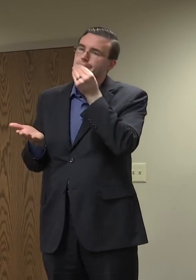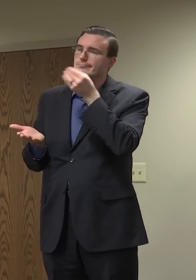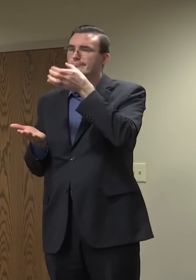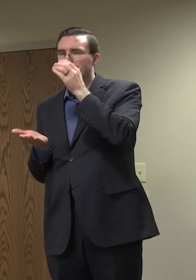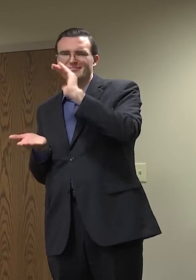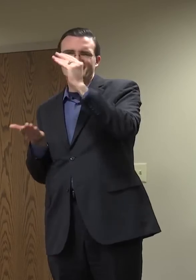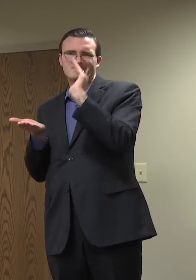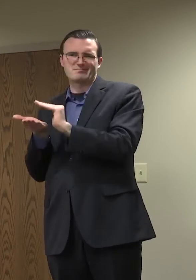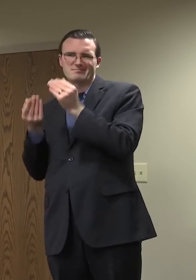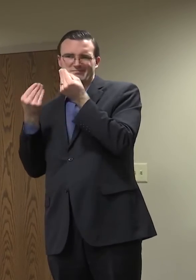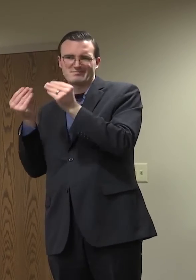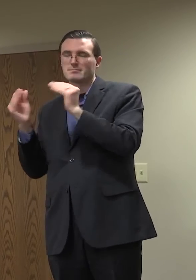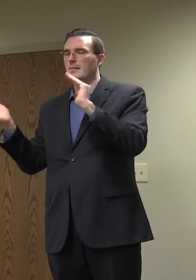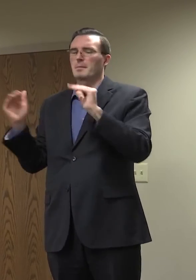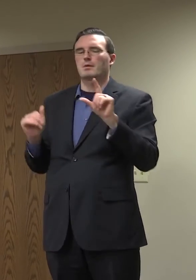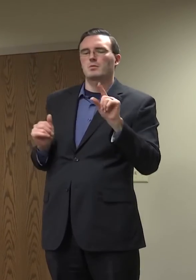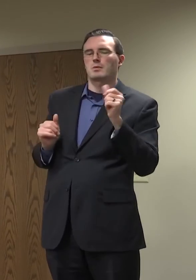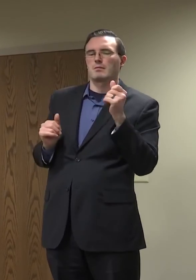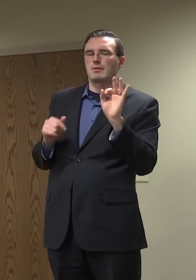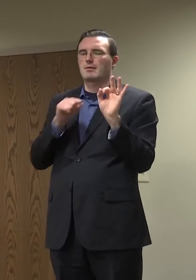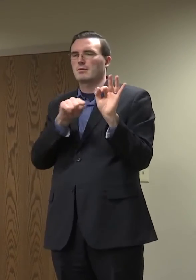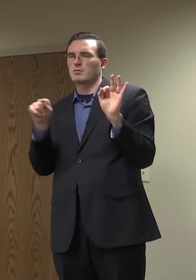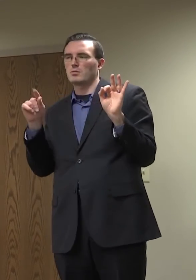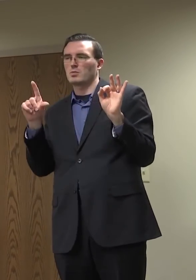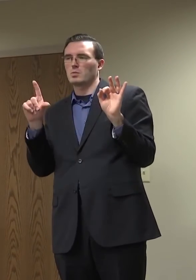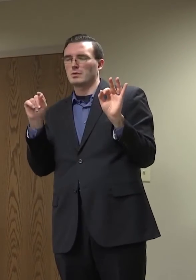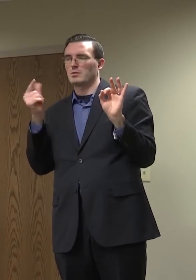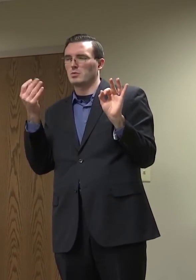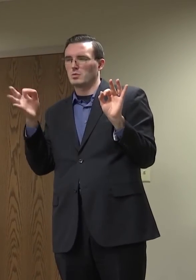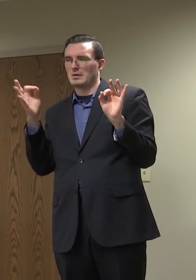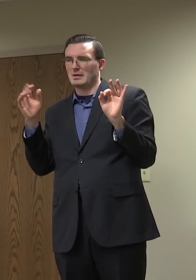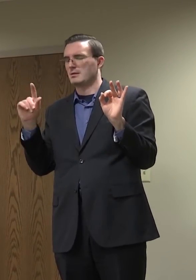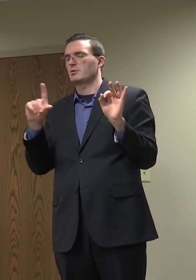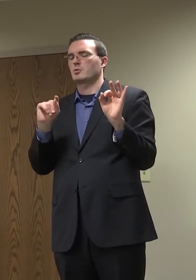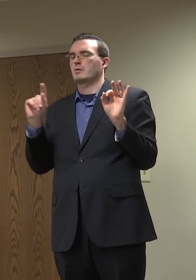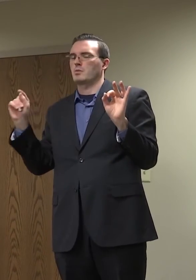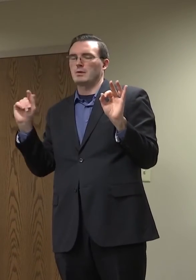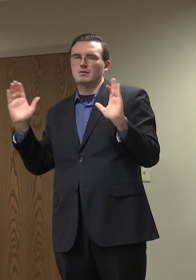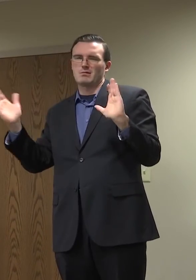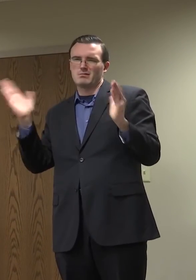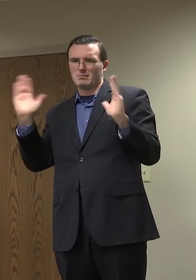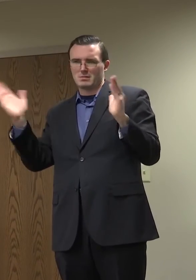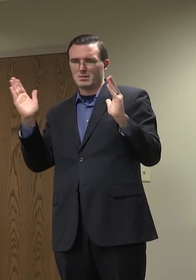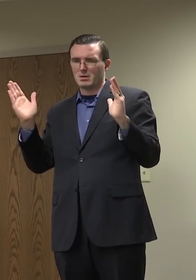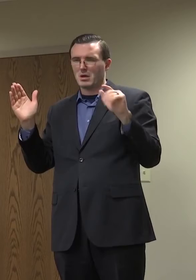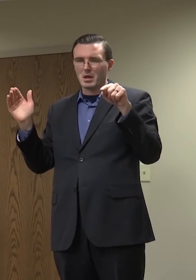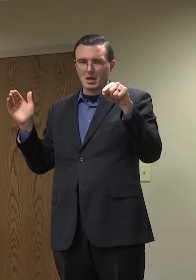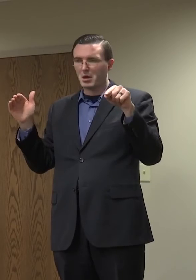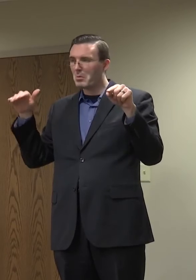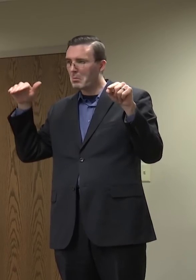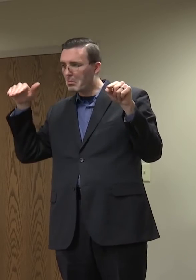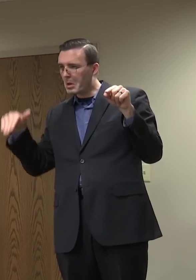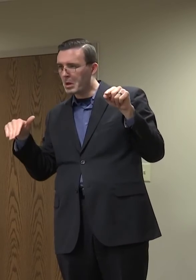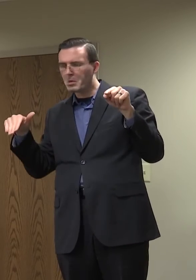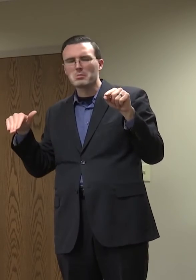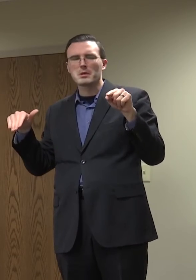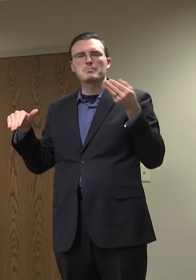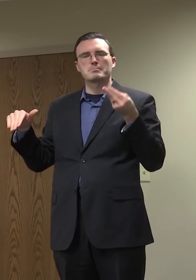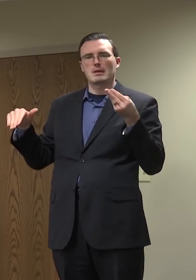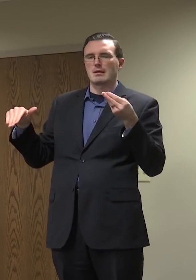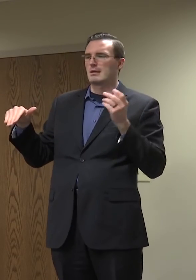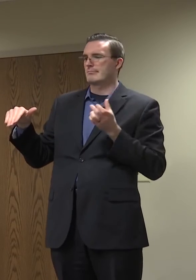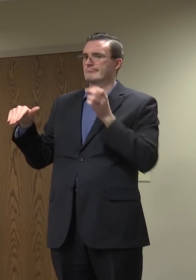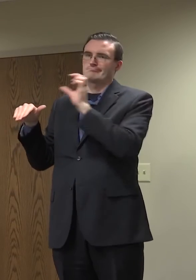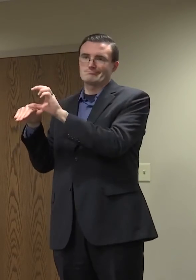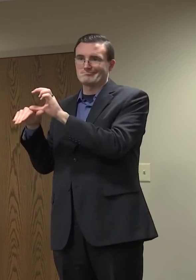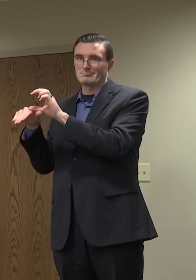compare 2019 to 2020 with this pandemic. So the $900,000 grant program that reallocates CARES